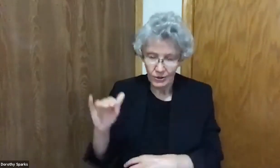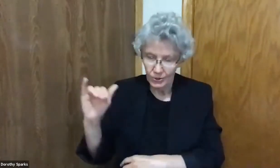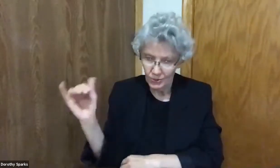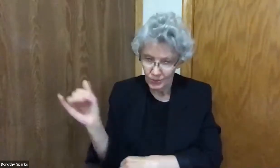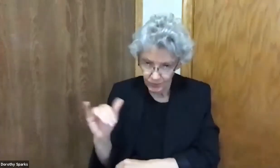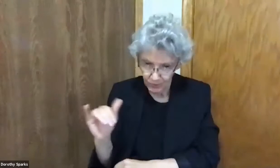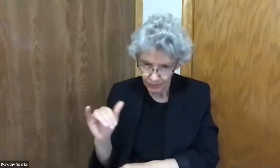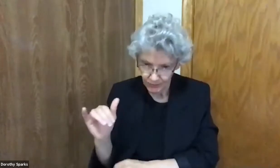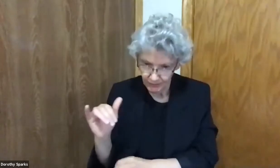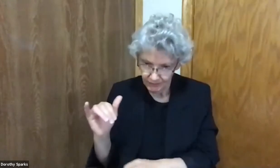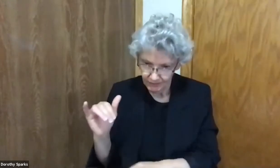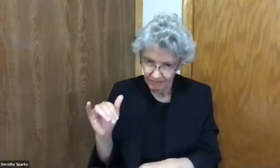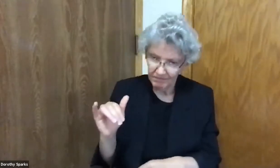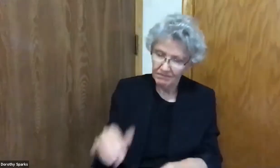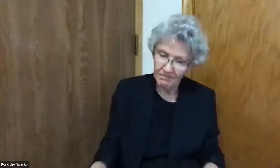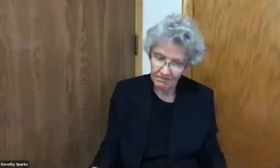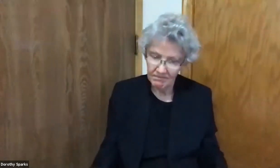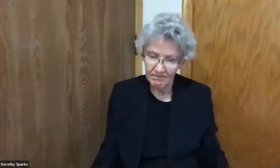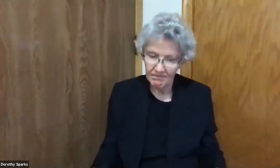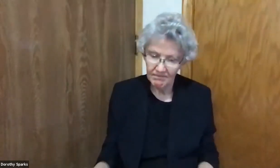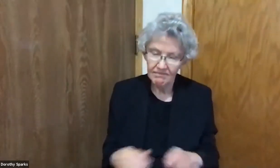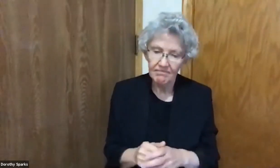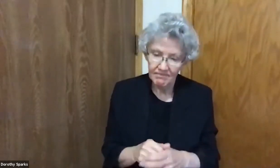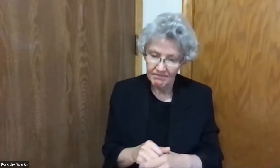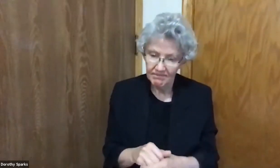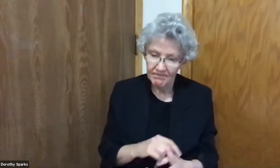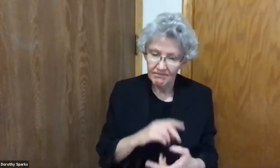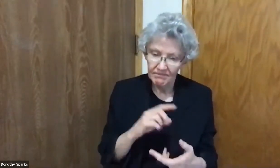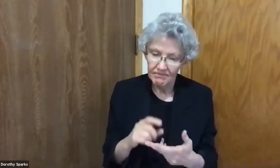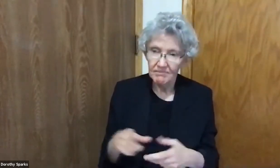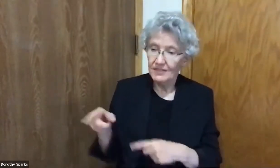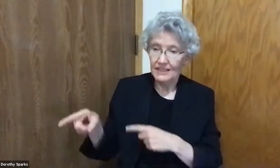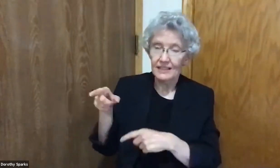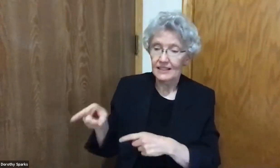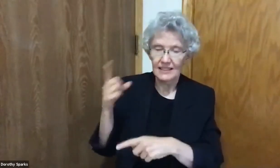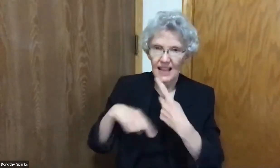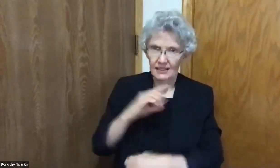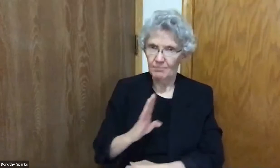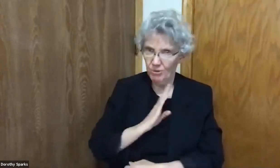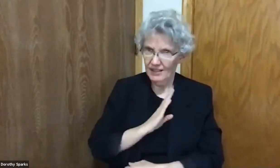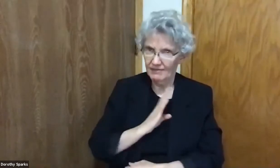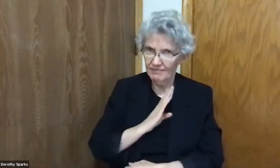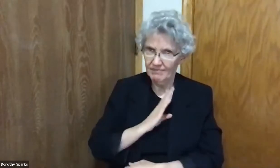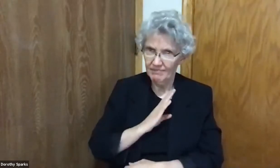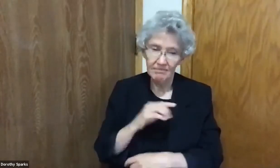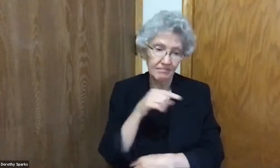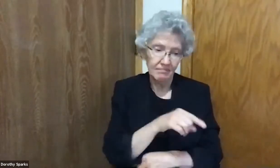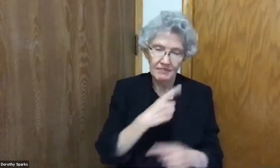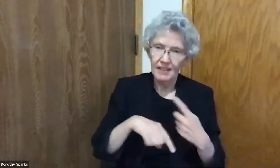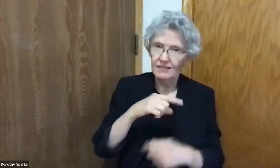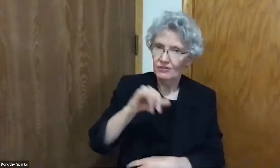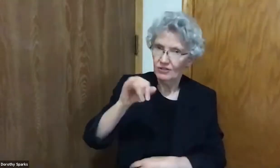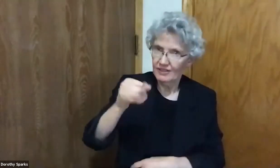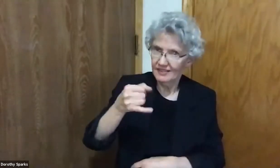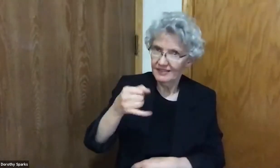And Jeremiah is a prophet, and there is another person by the name of Baruch. And I'll use